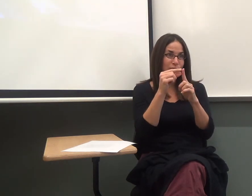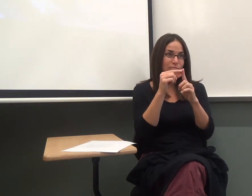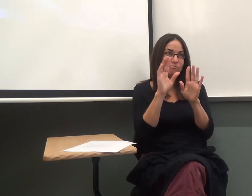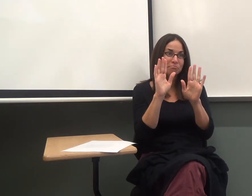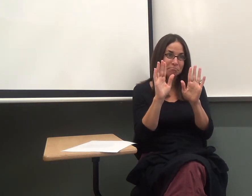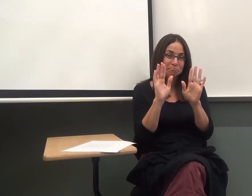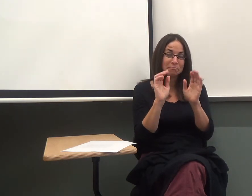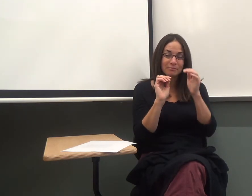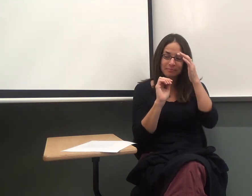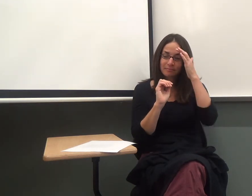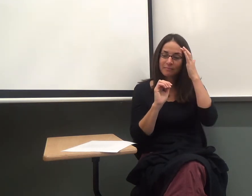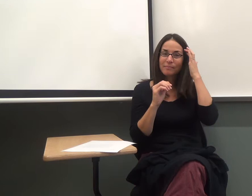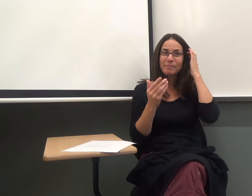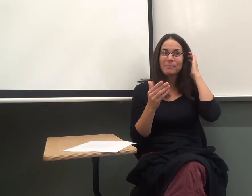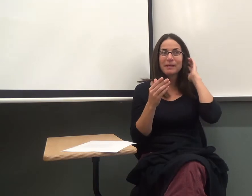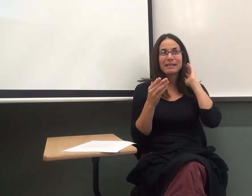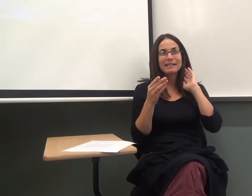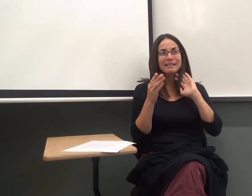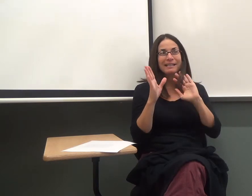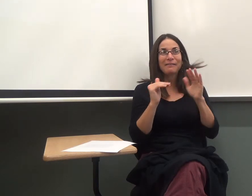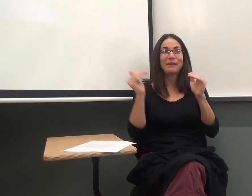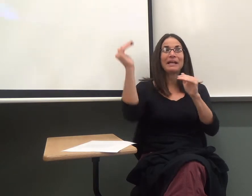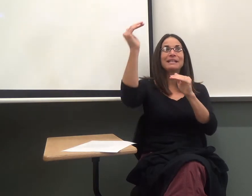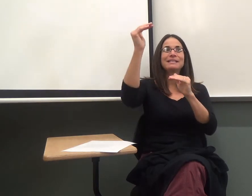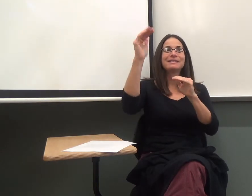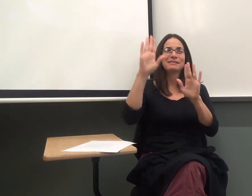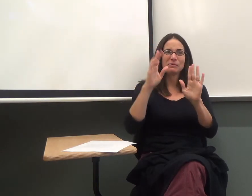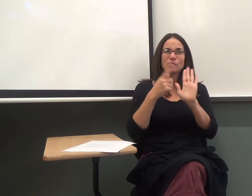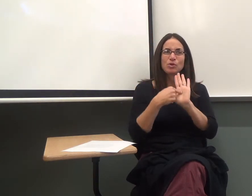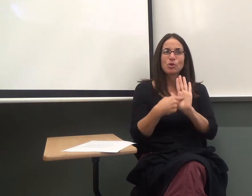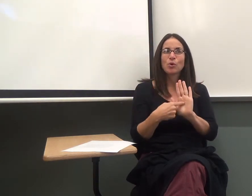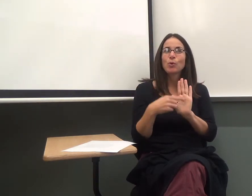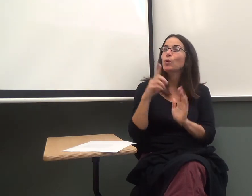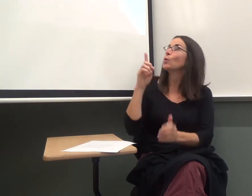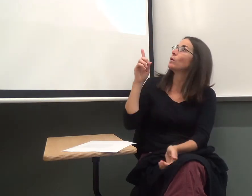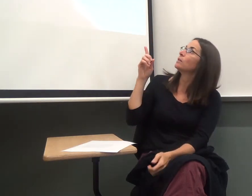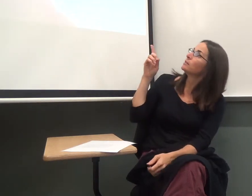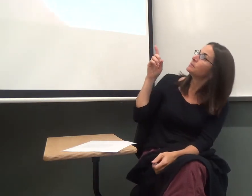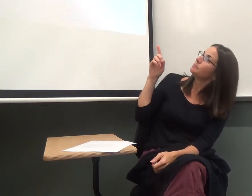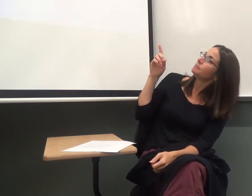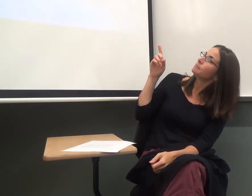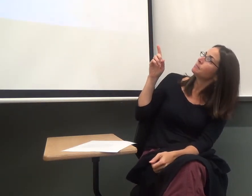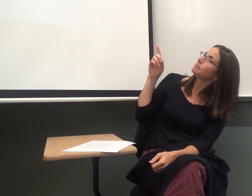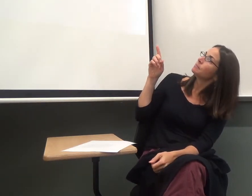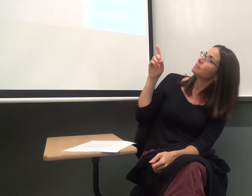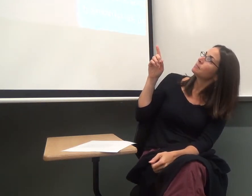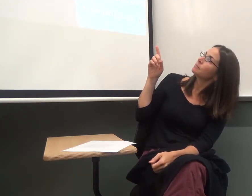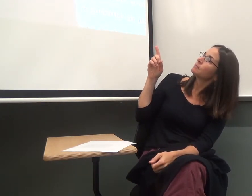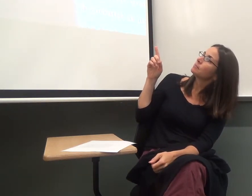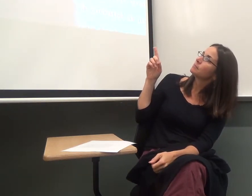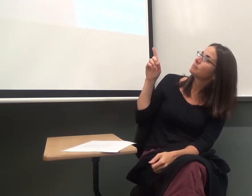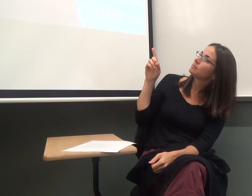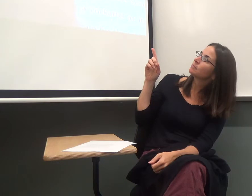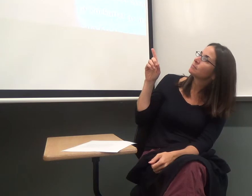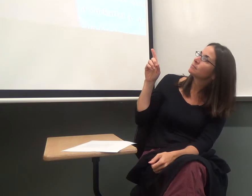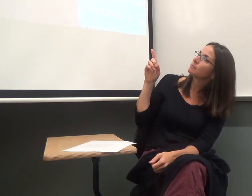are, and you may not be ready for it, but I'm going to show it to you anyway, all right? I'm going to draw a line here, And I'm going to show you something. This is what's called an